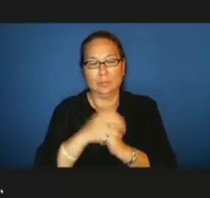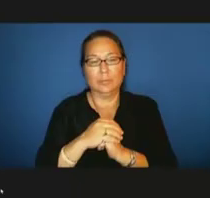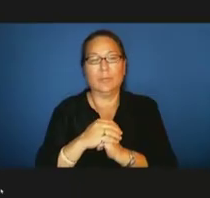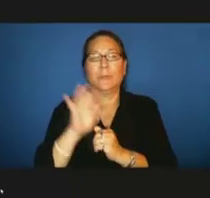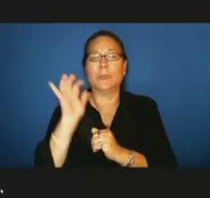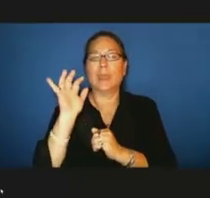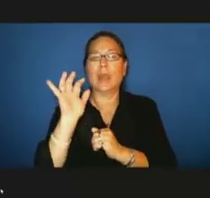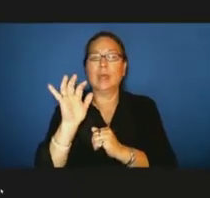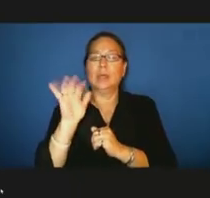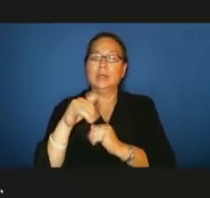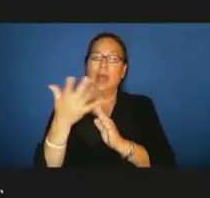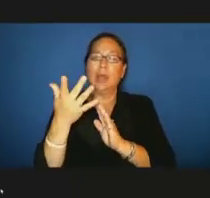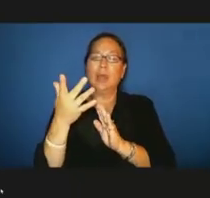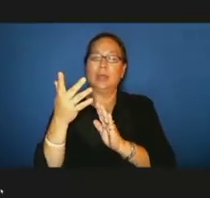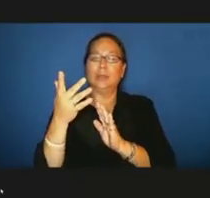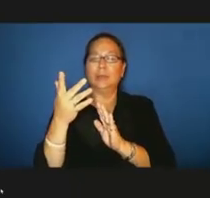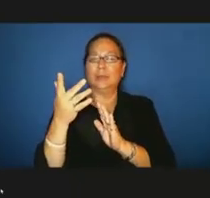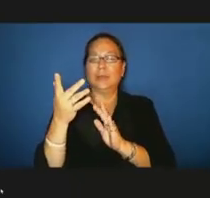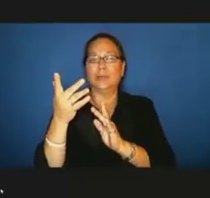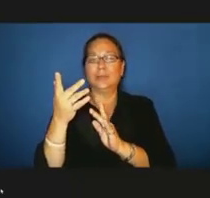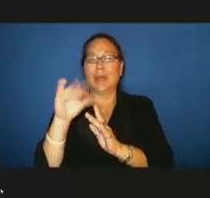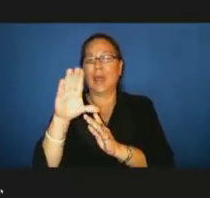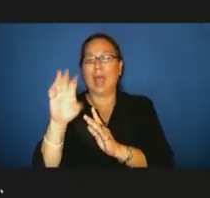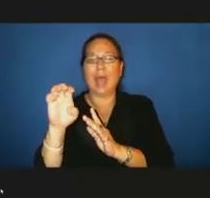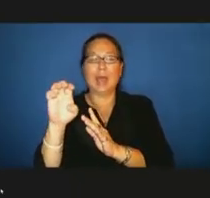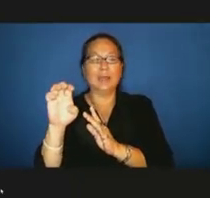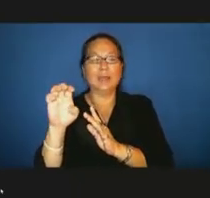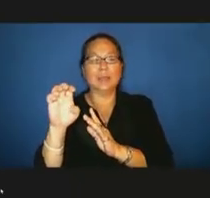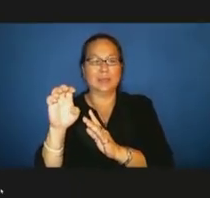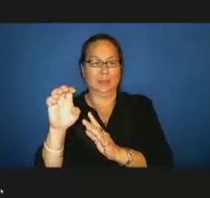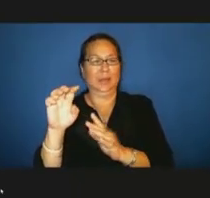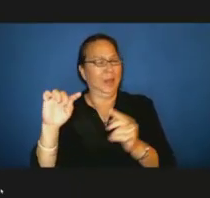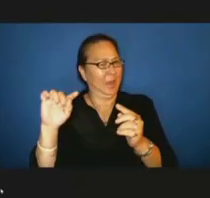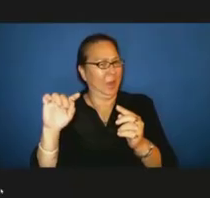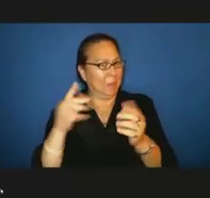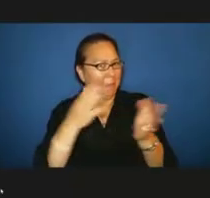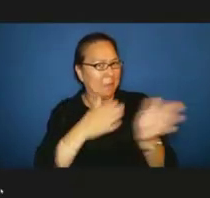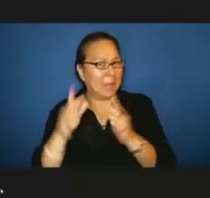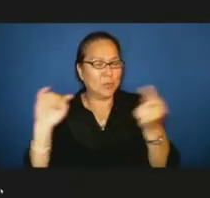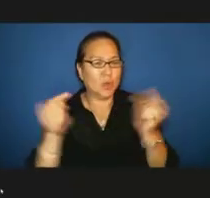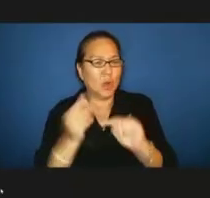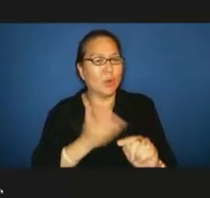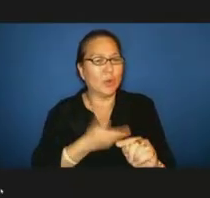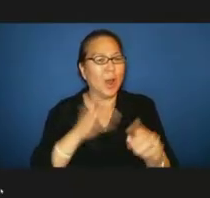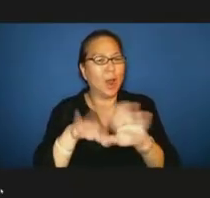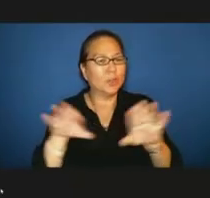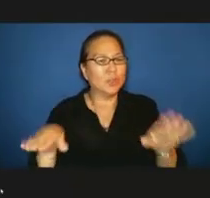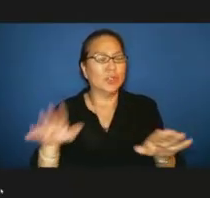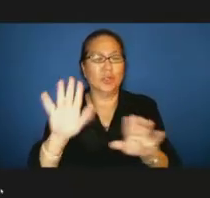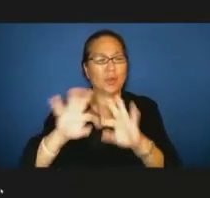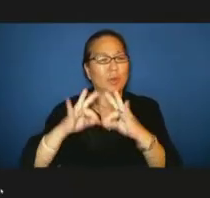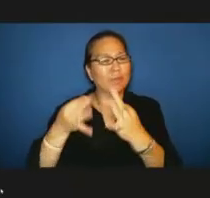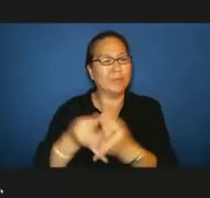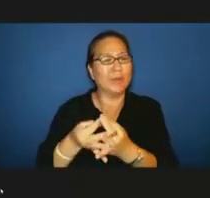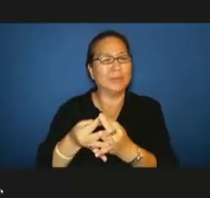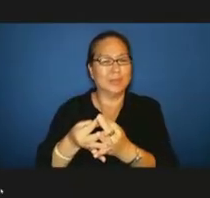policy-making body of our public schools. I am unaware of our policy in this area. Our